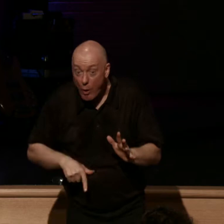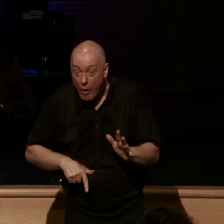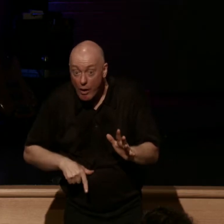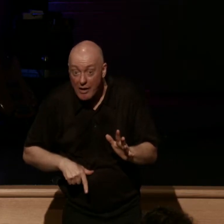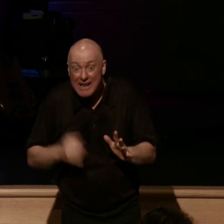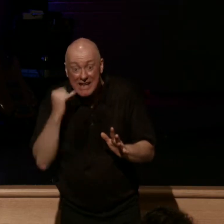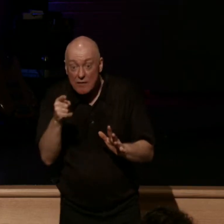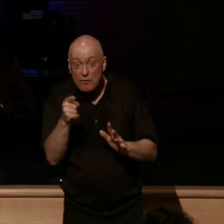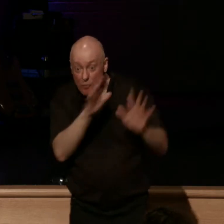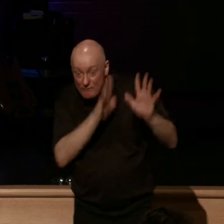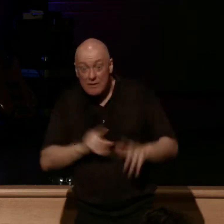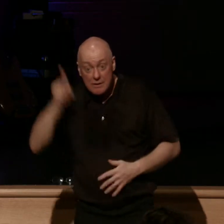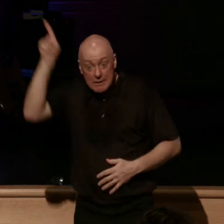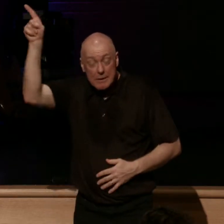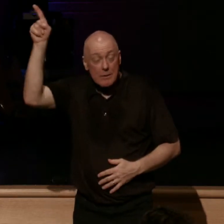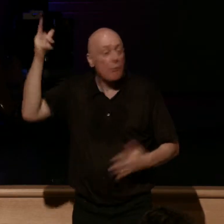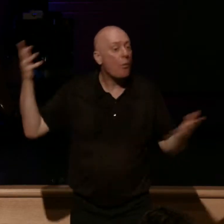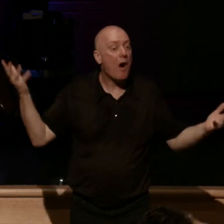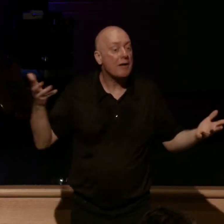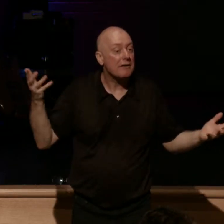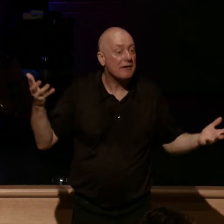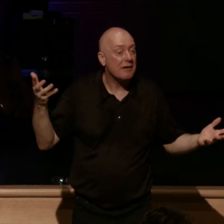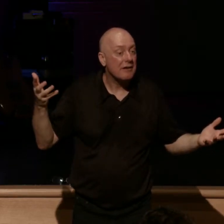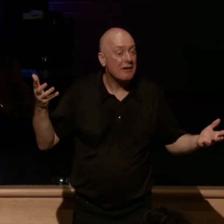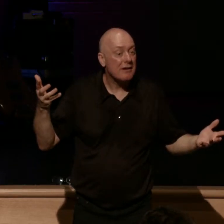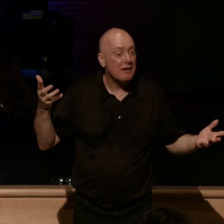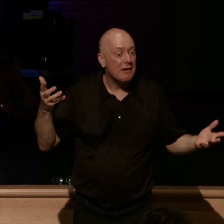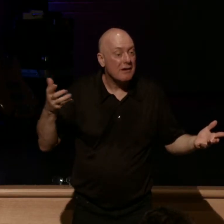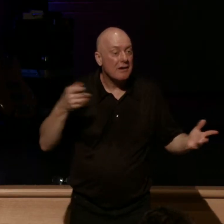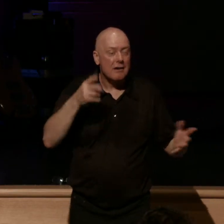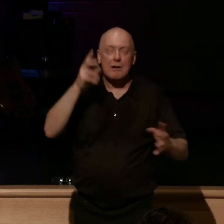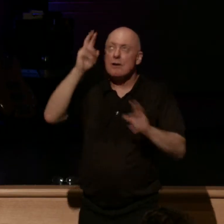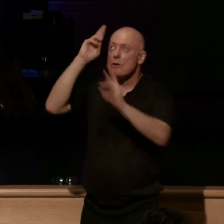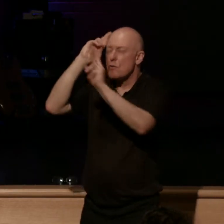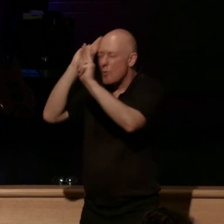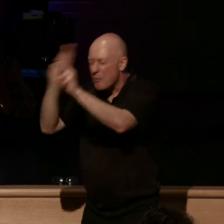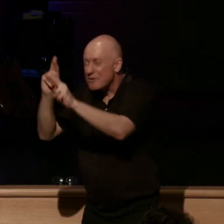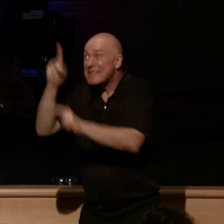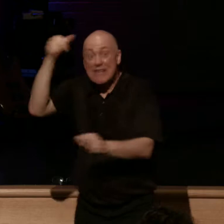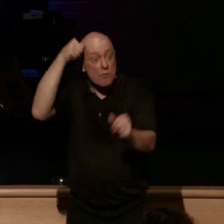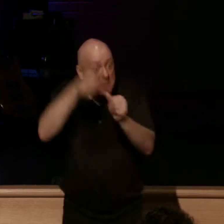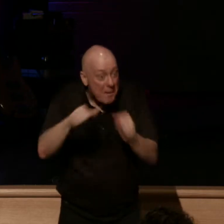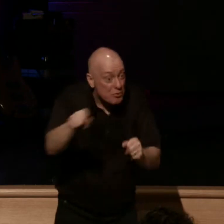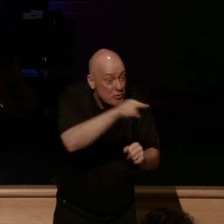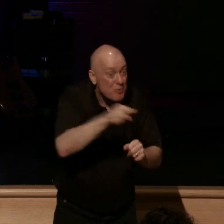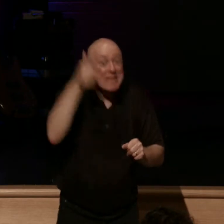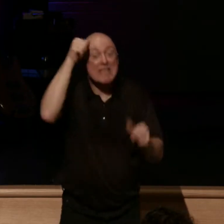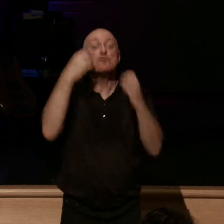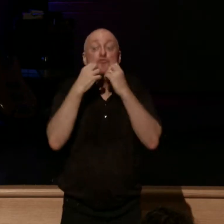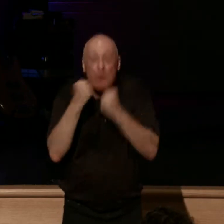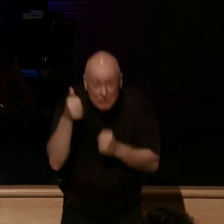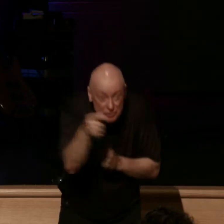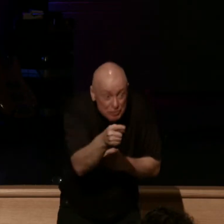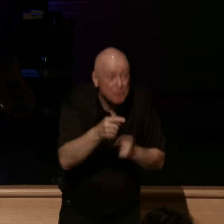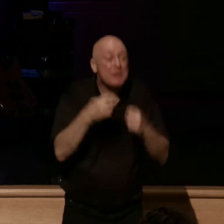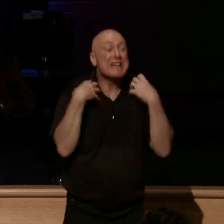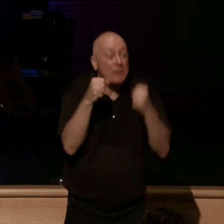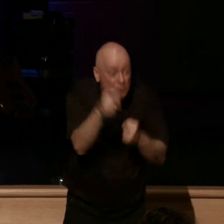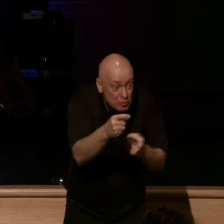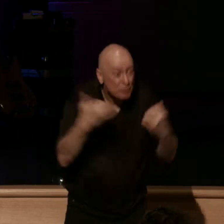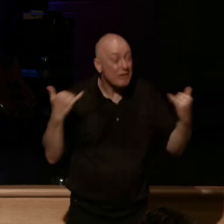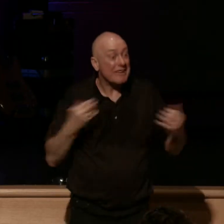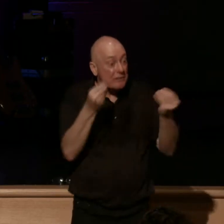who fear my name, the Lord says, what? Reverence, remembered, treasured, healing,